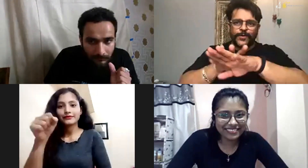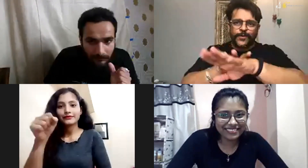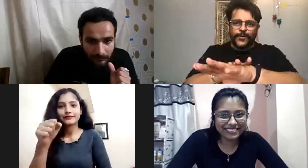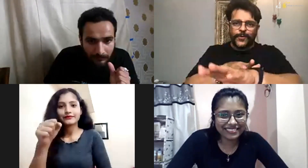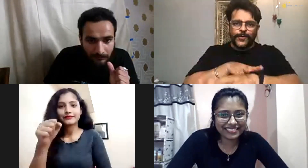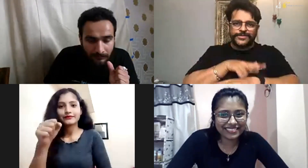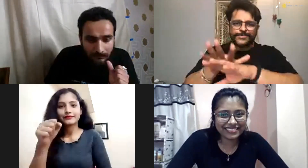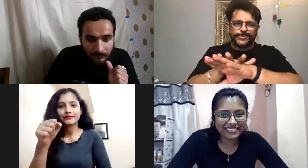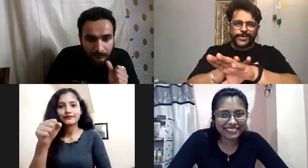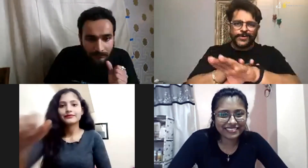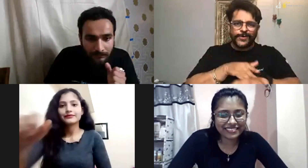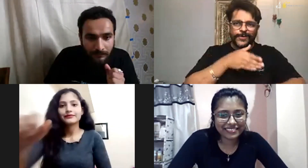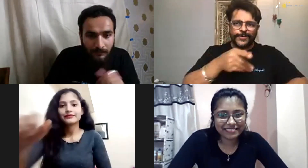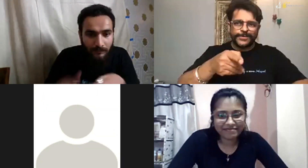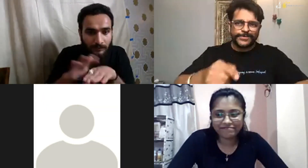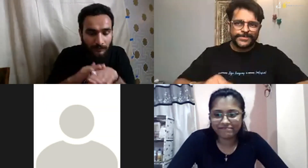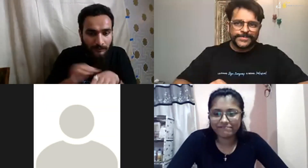Very hazy, very slow.